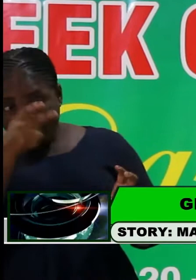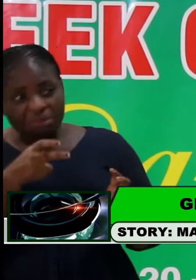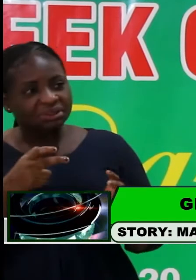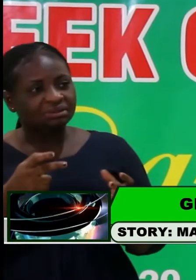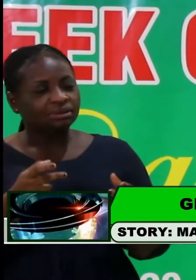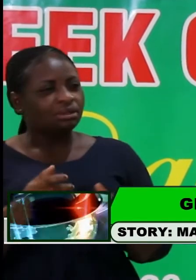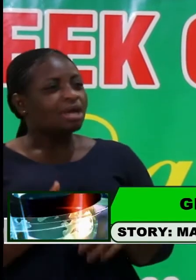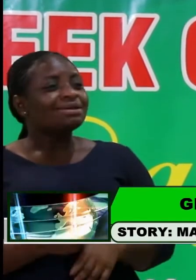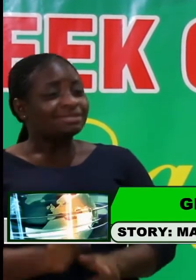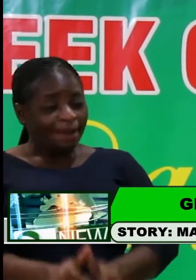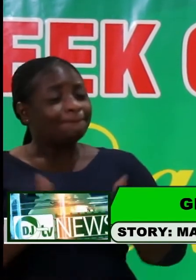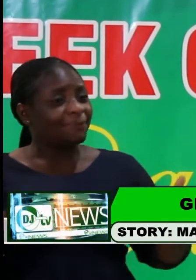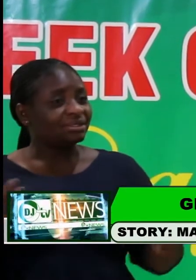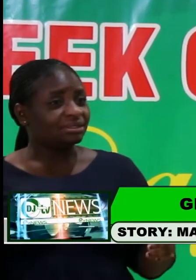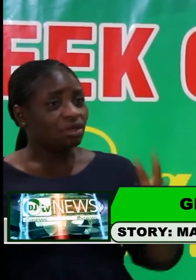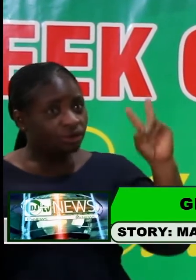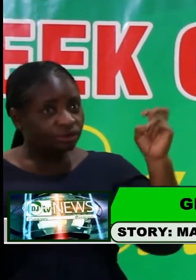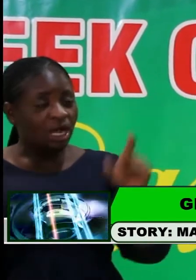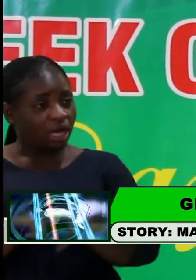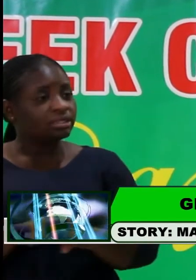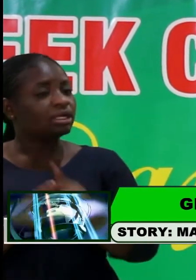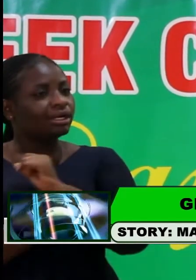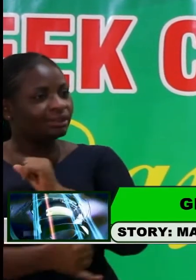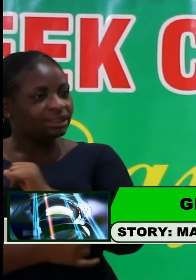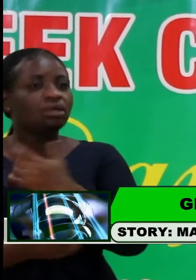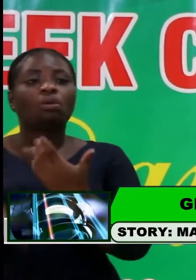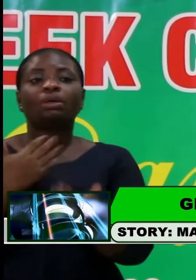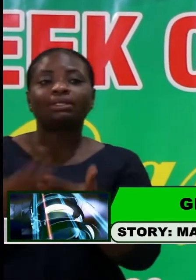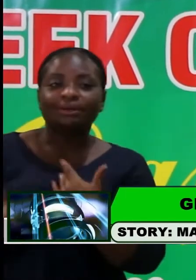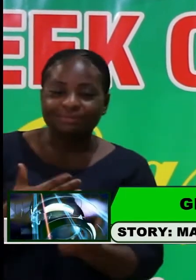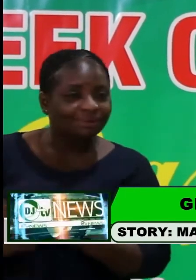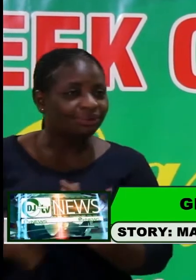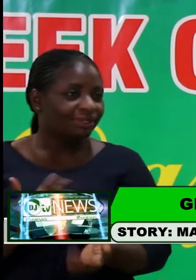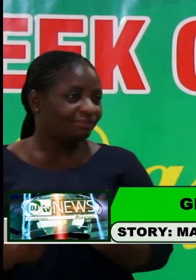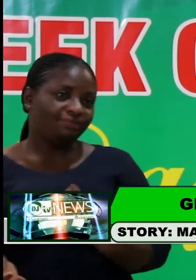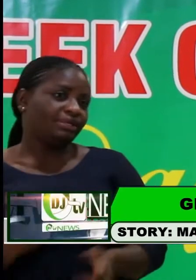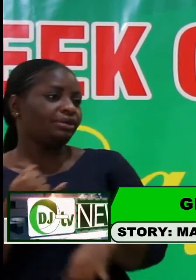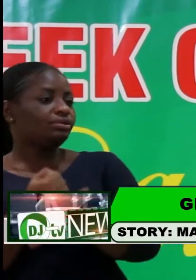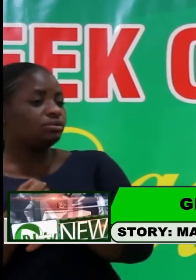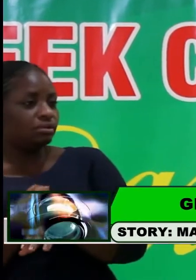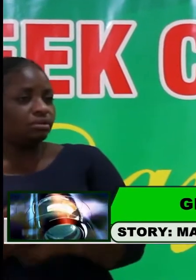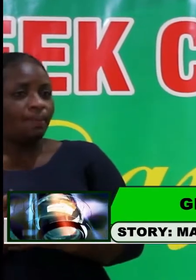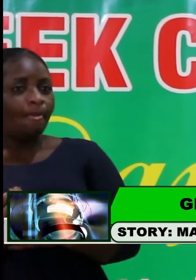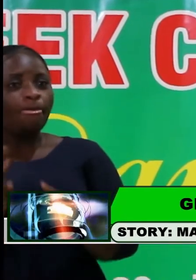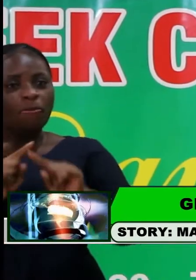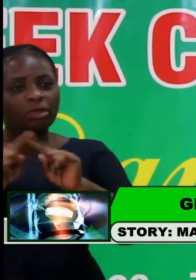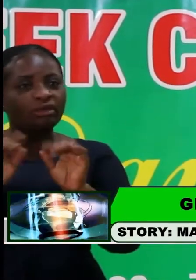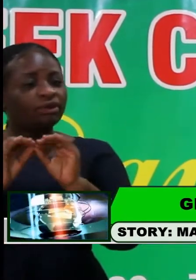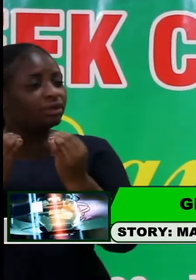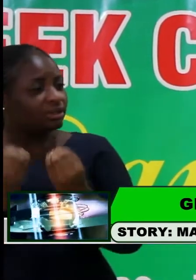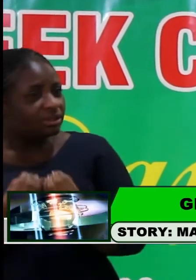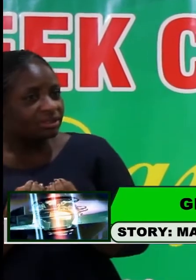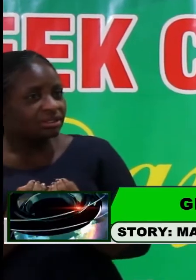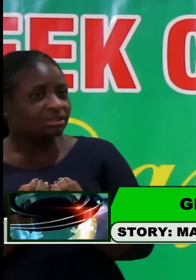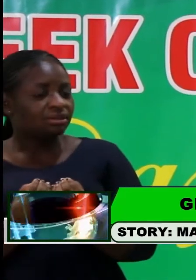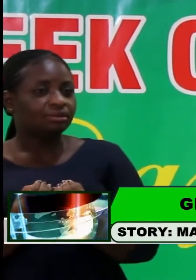major issue for all of us as a country, civil service or non-civil service. And I think various organizations